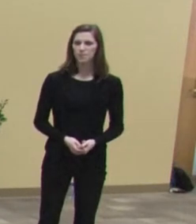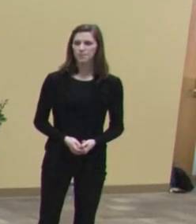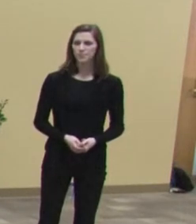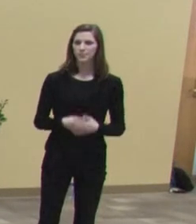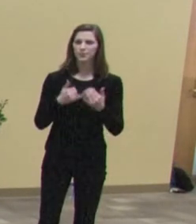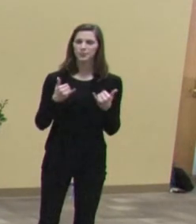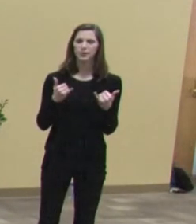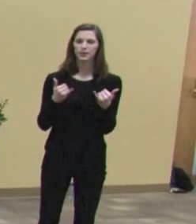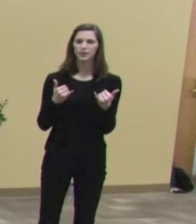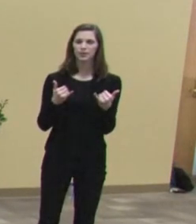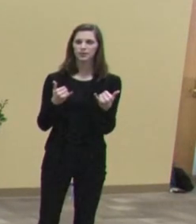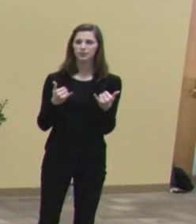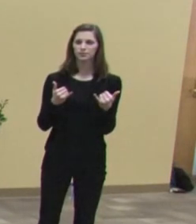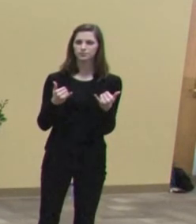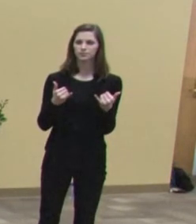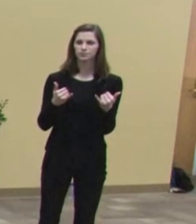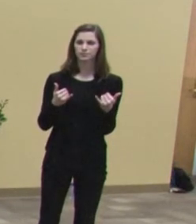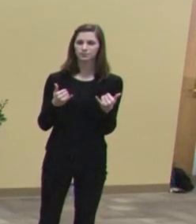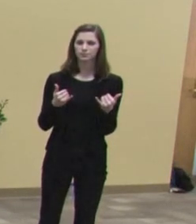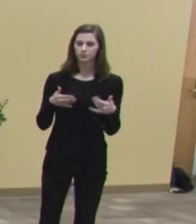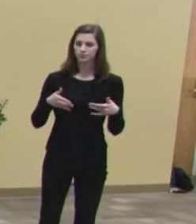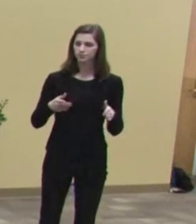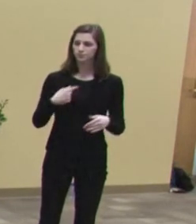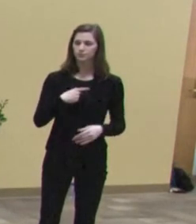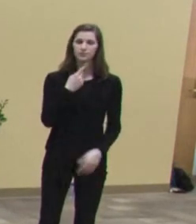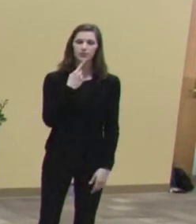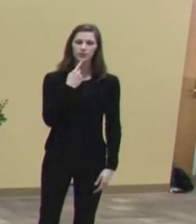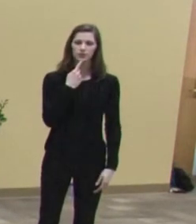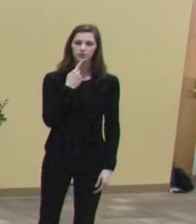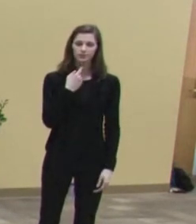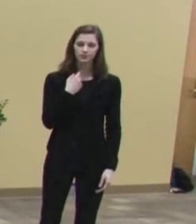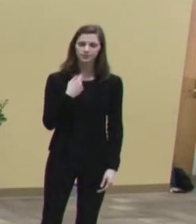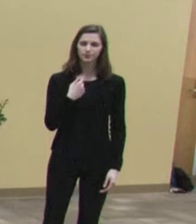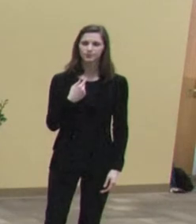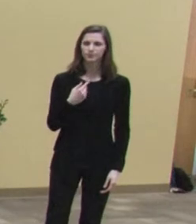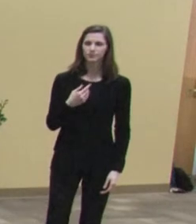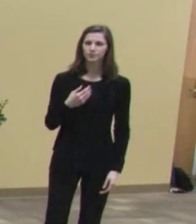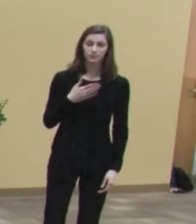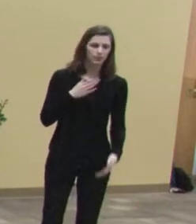Now let me say, as I move to my conclusion,